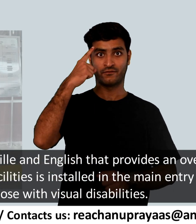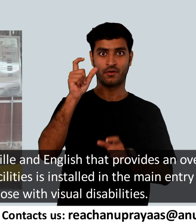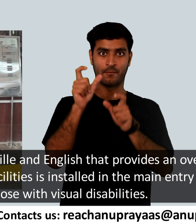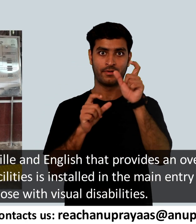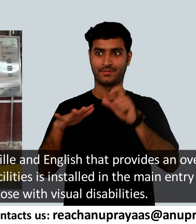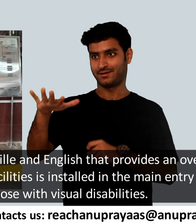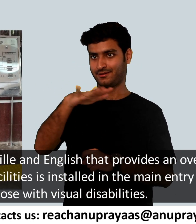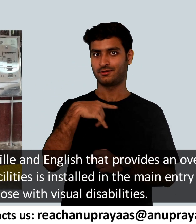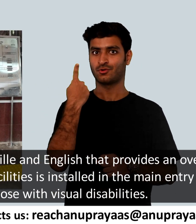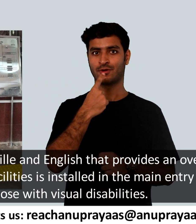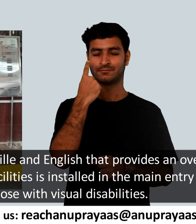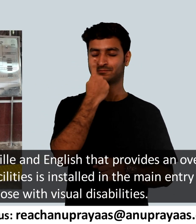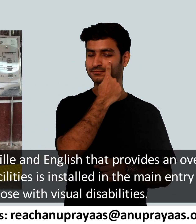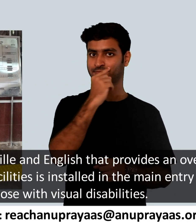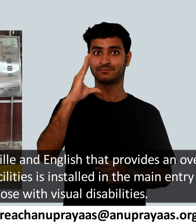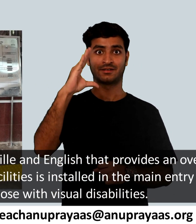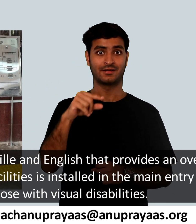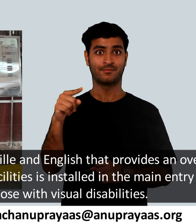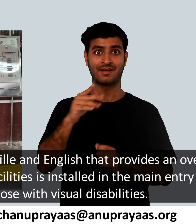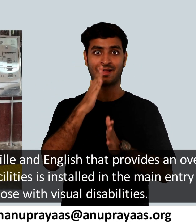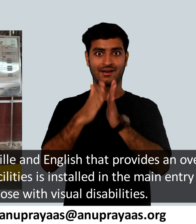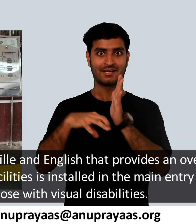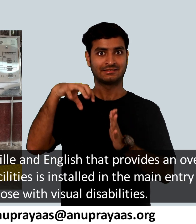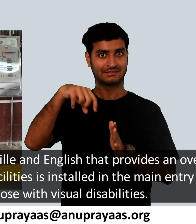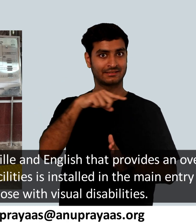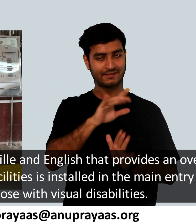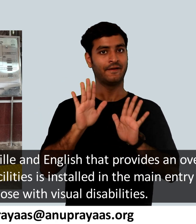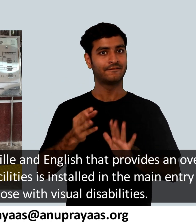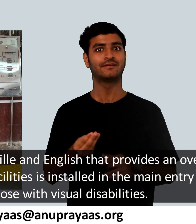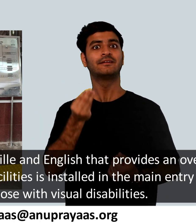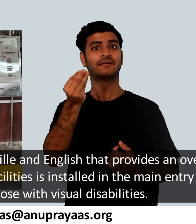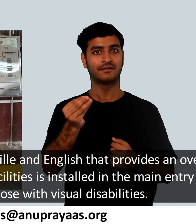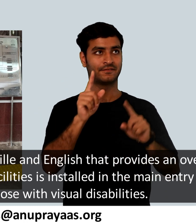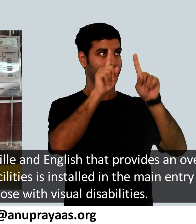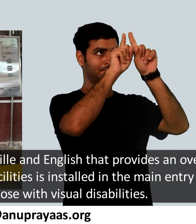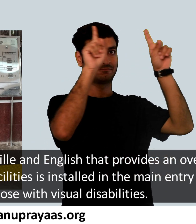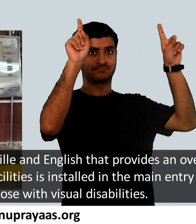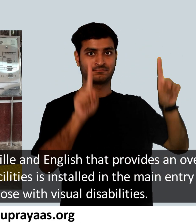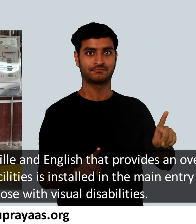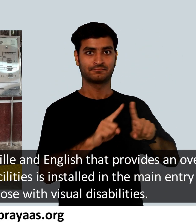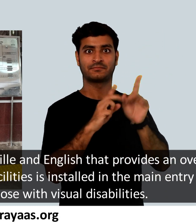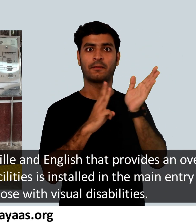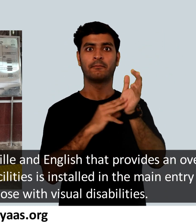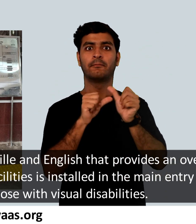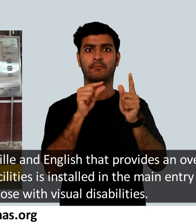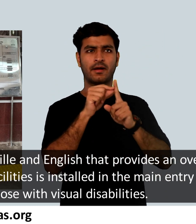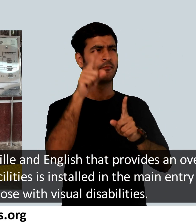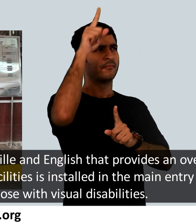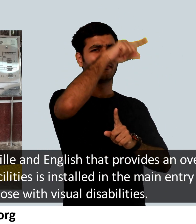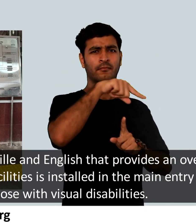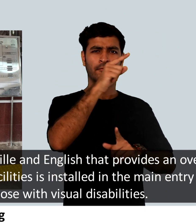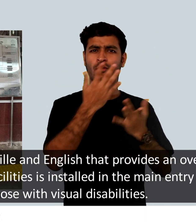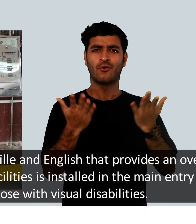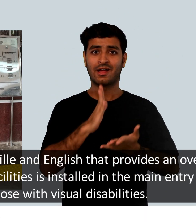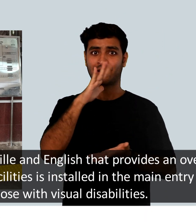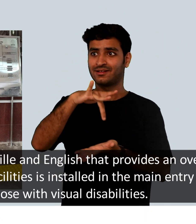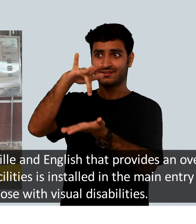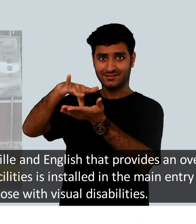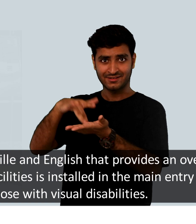A station map in Braille and English that provides an overview of the station and facilities is installed